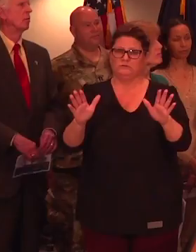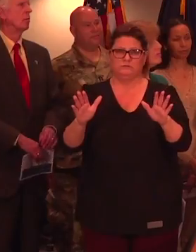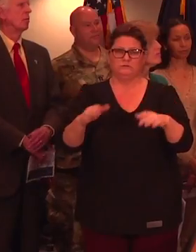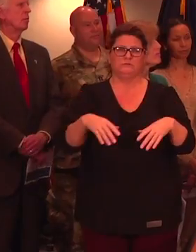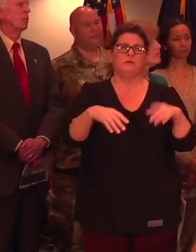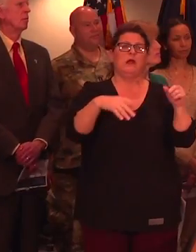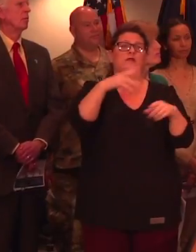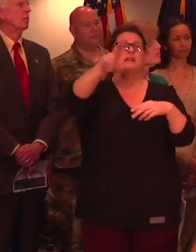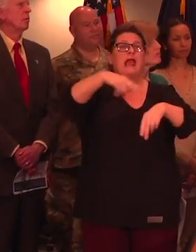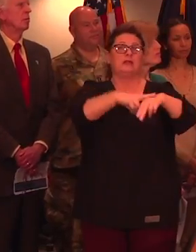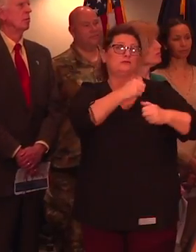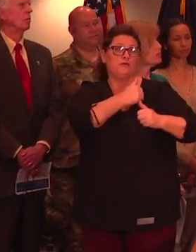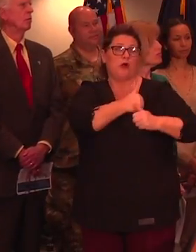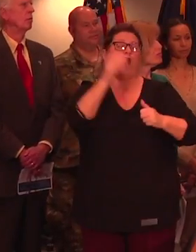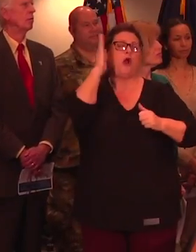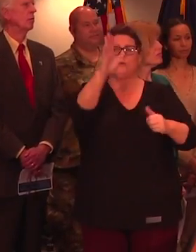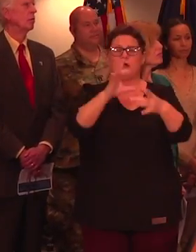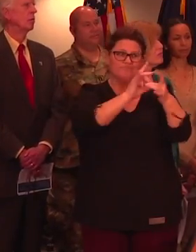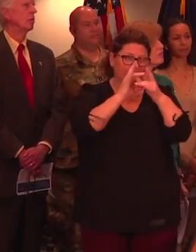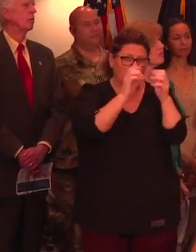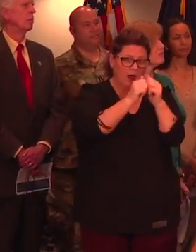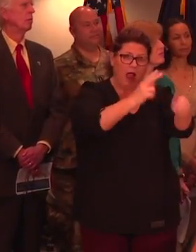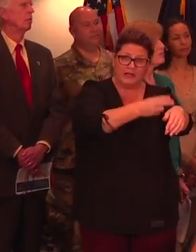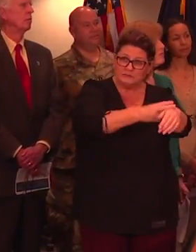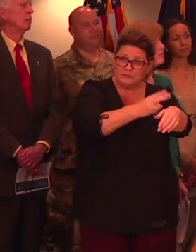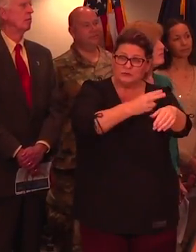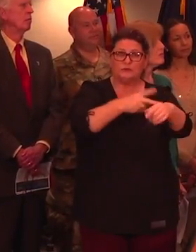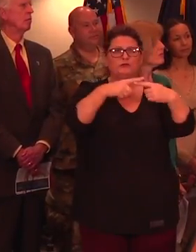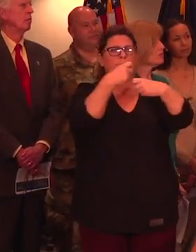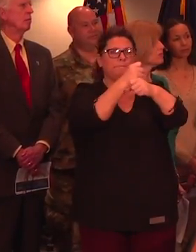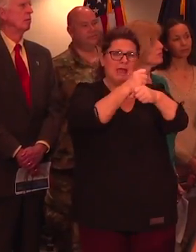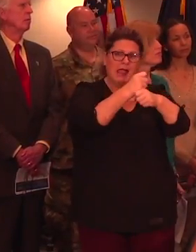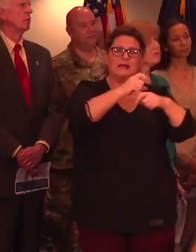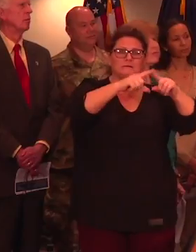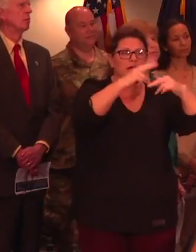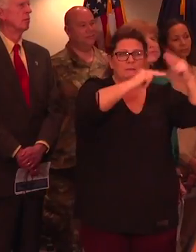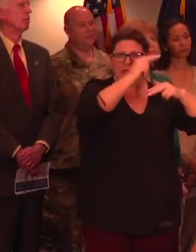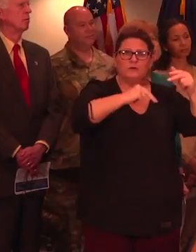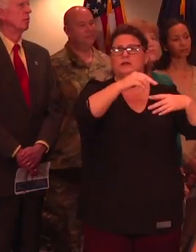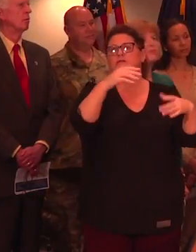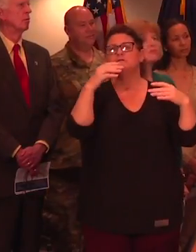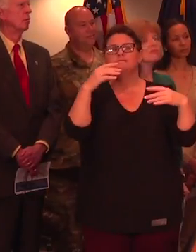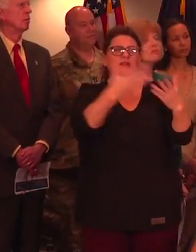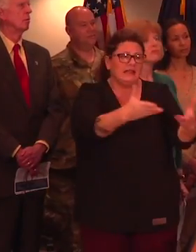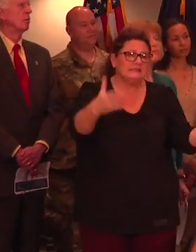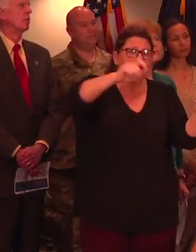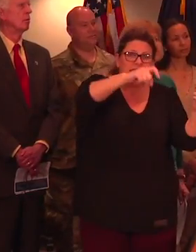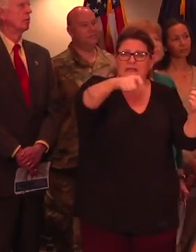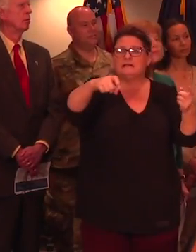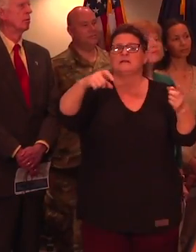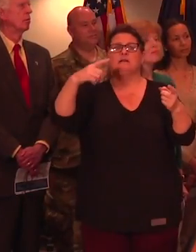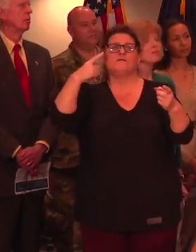the hospitals for mobile facilities, to build infrastructure, to acquire resources. This